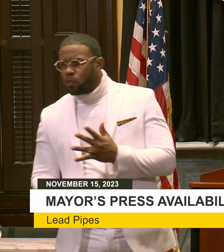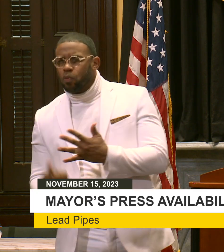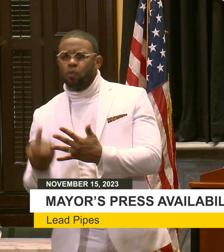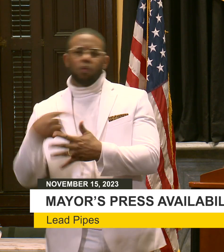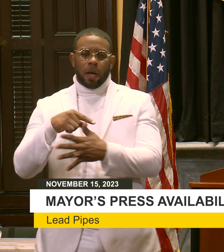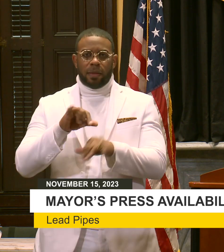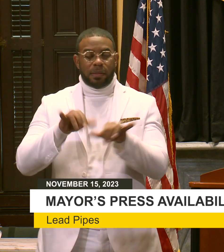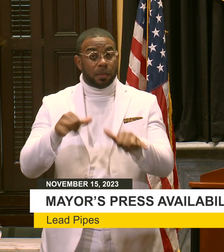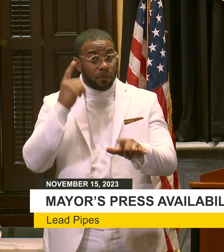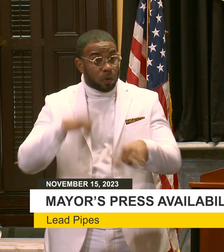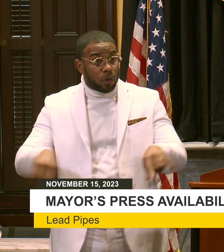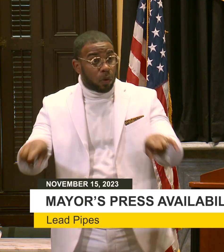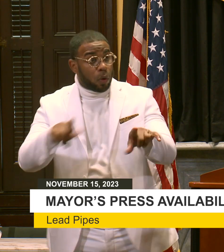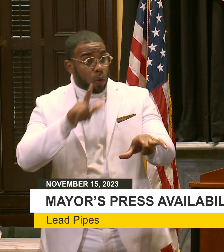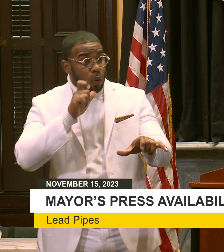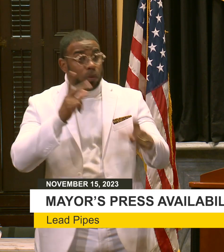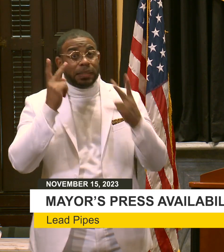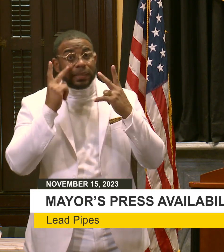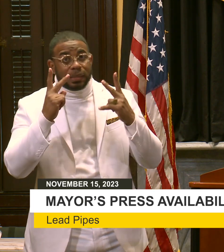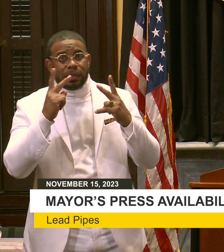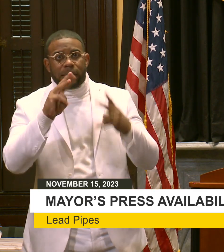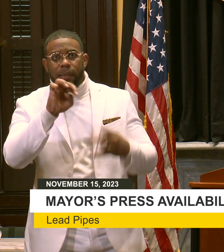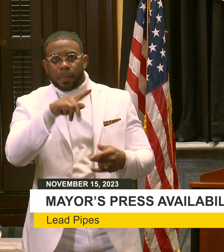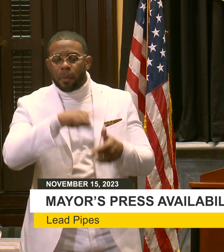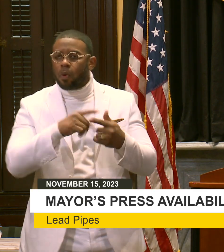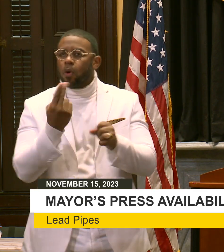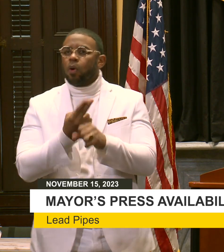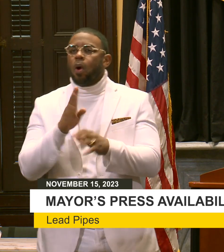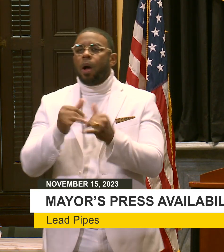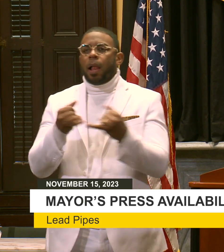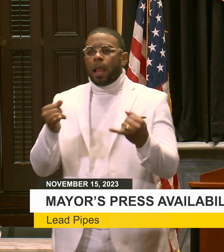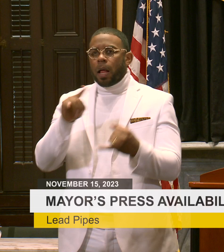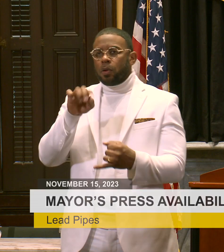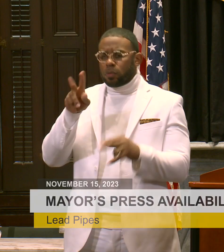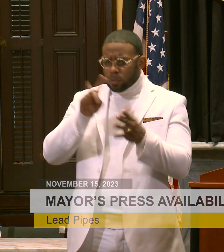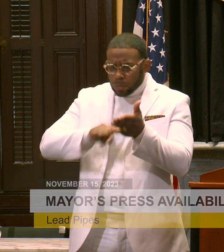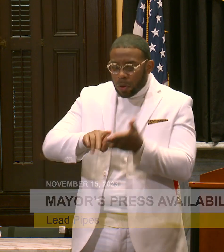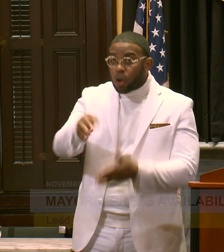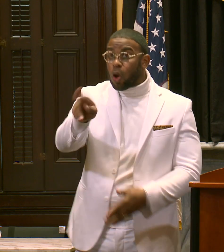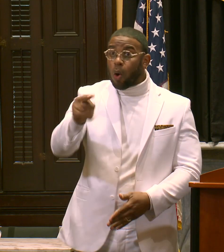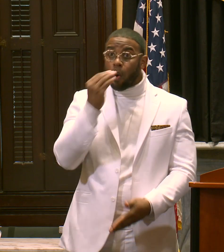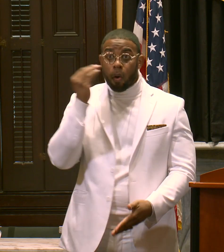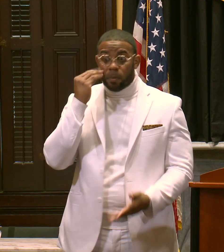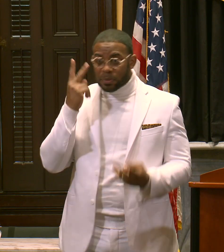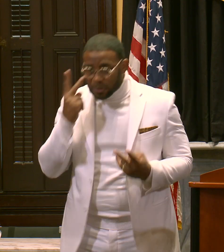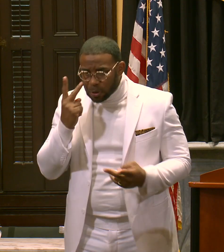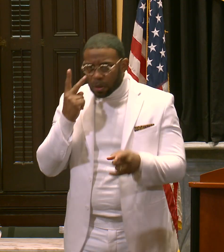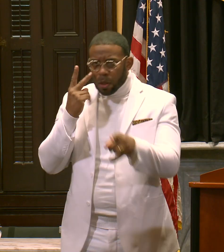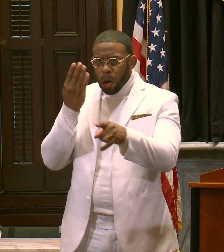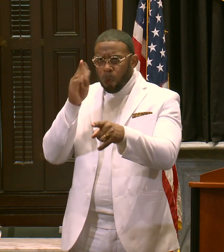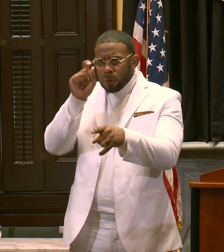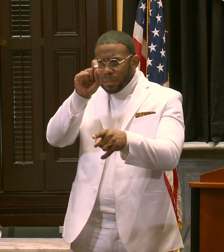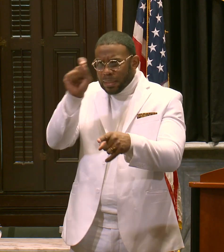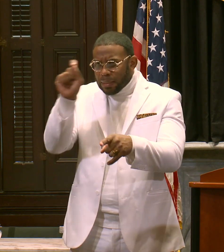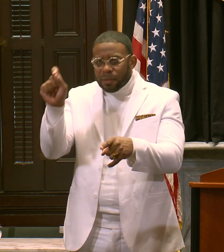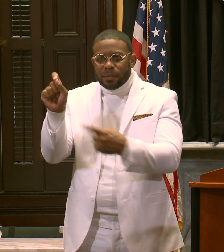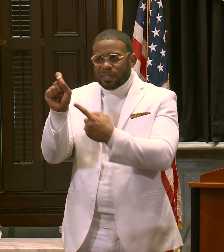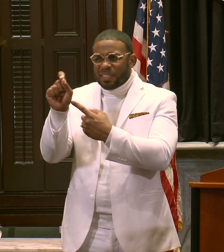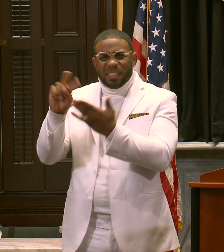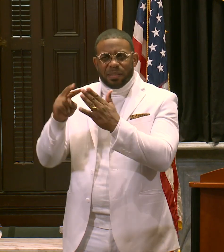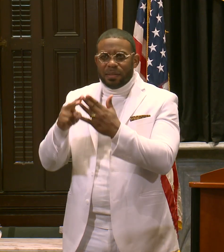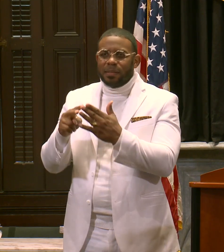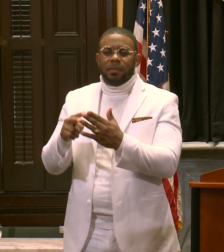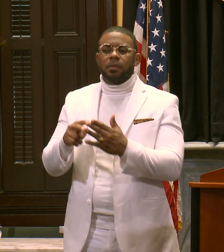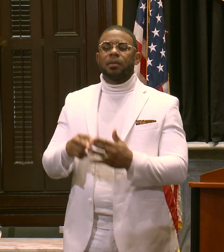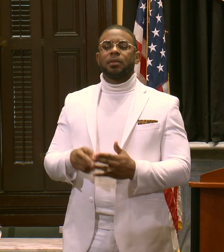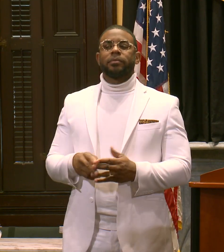system. For those of you who've seen the map or utilized the online tool to look up your own home and seen those blue dots, this does